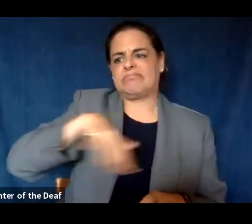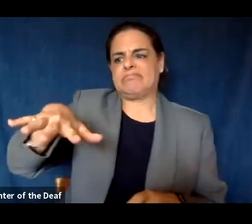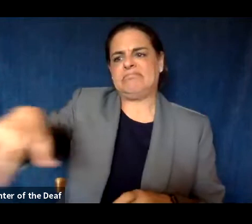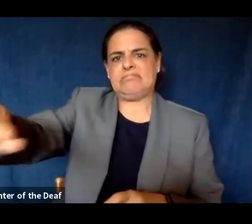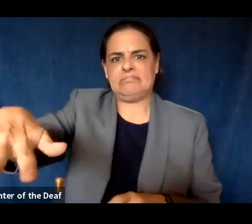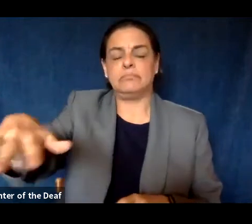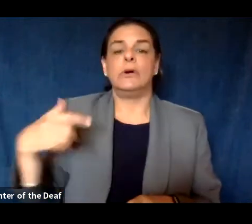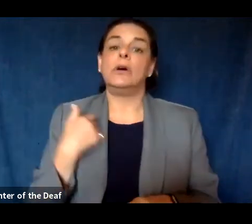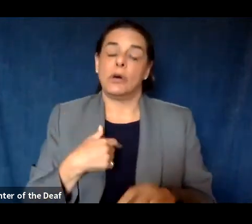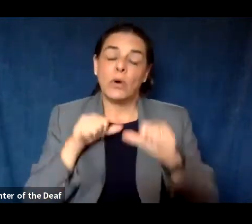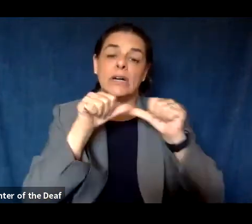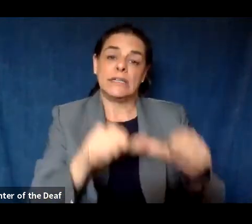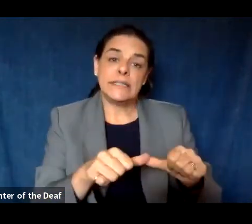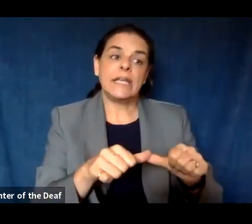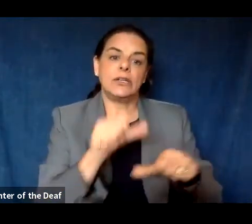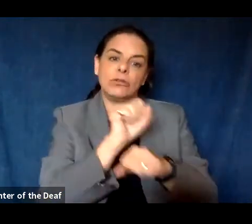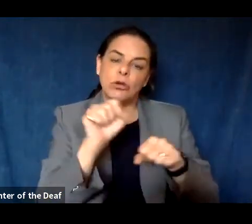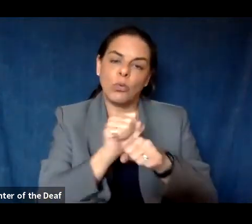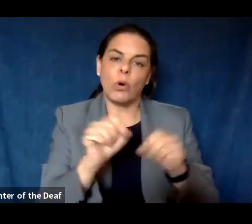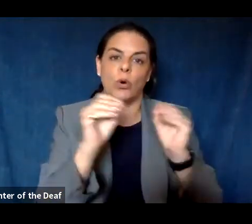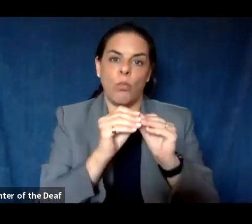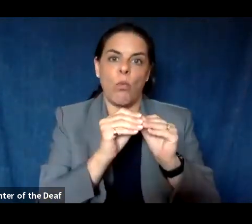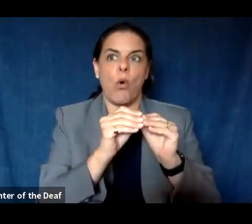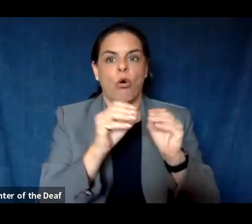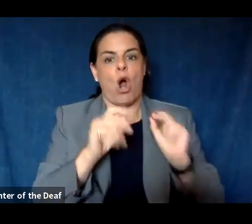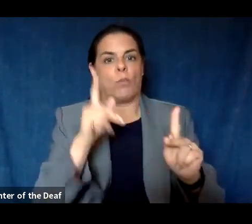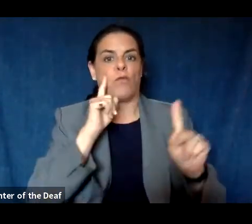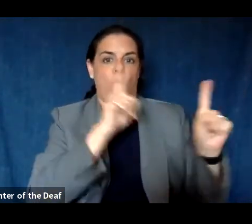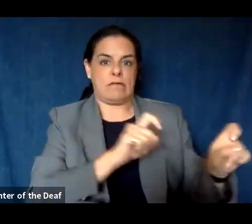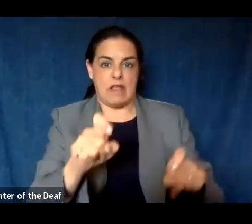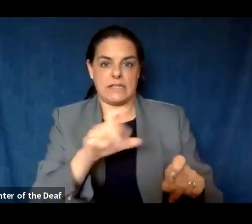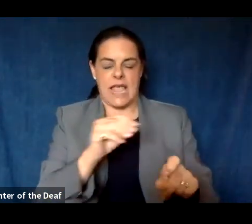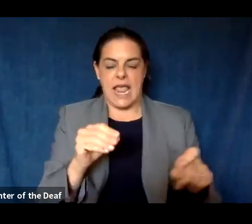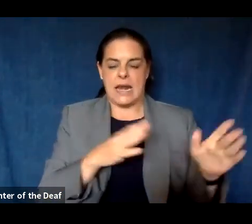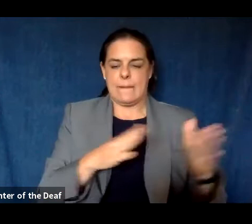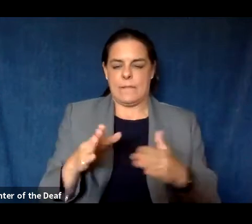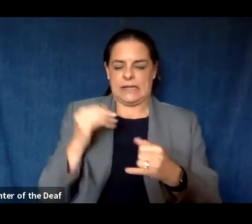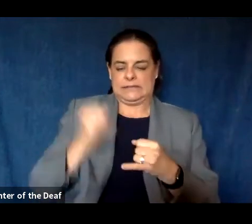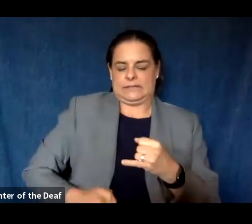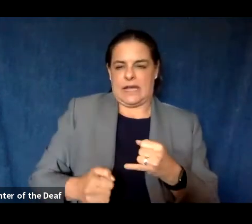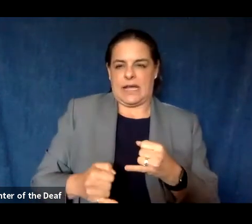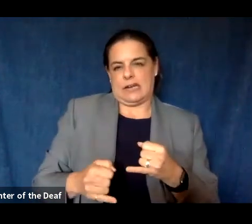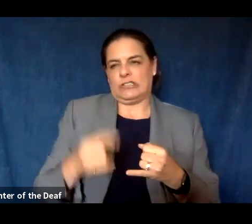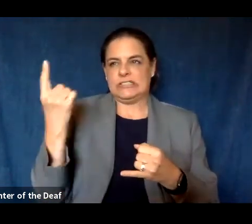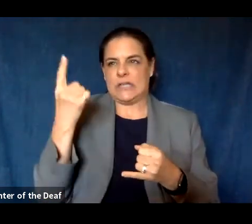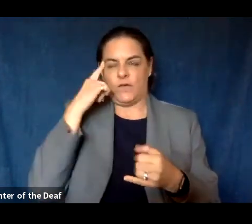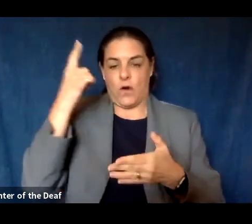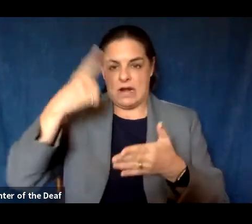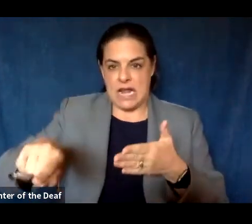more testing opportunities and are finalizing plans for an additional testing opportunity next week in East